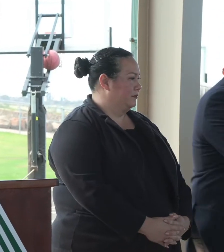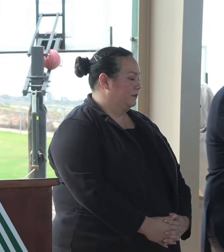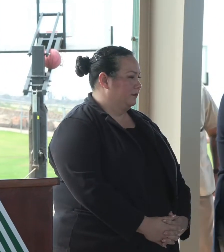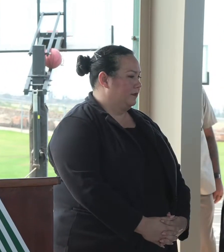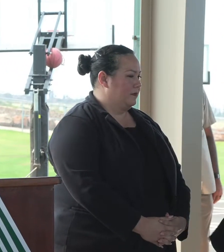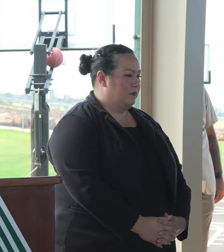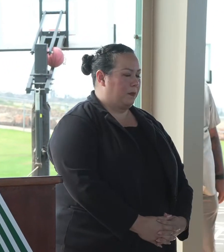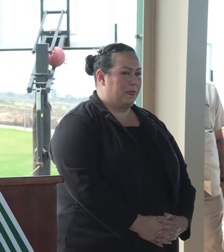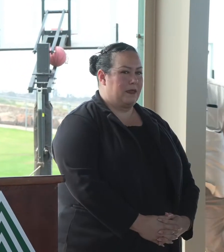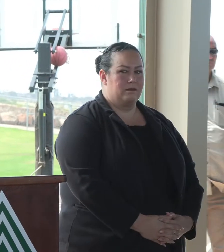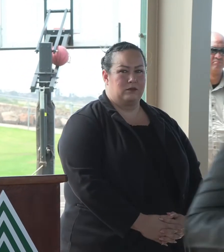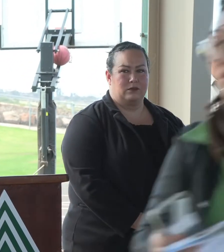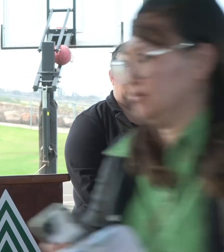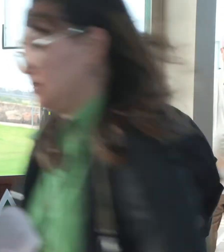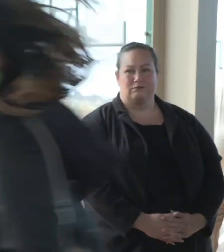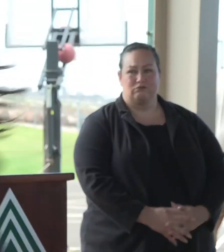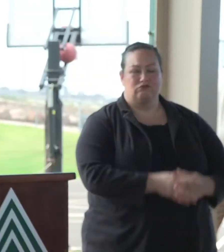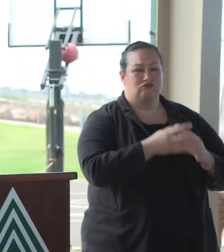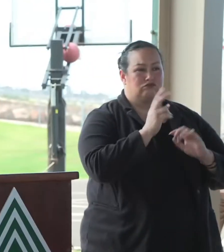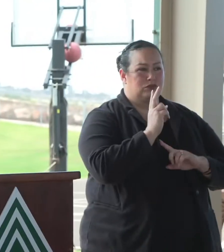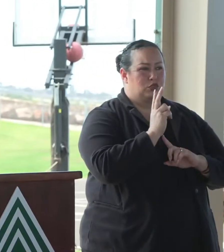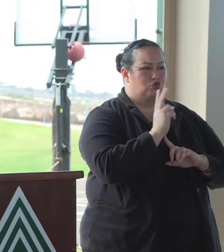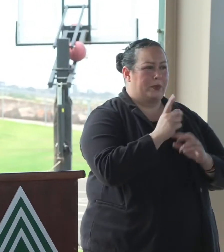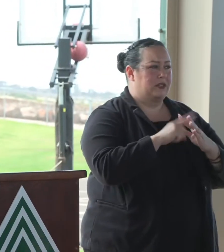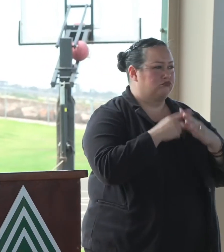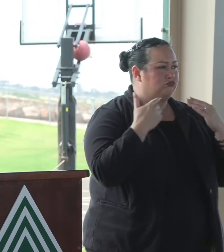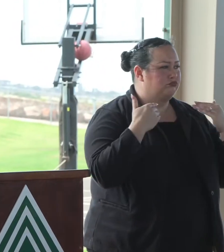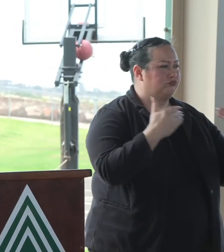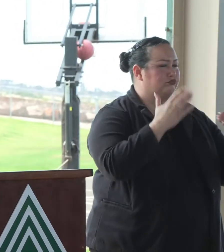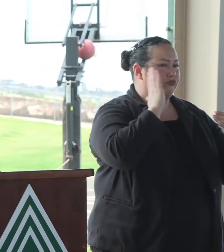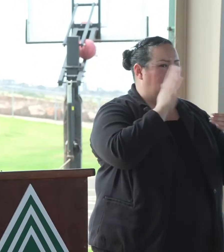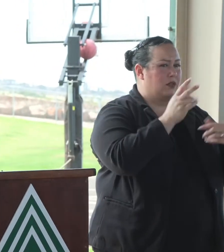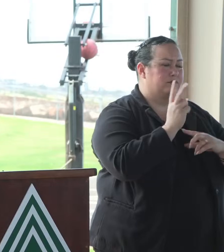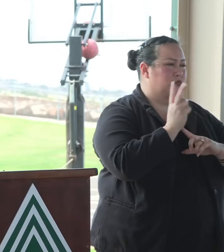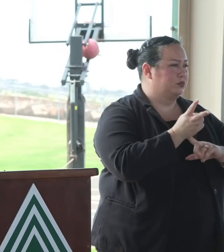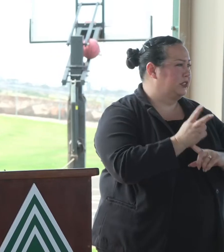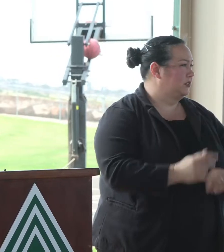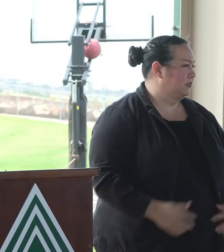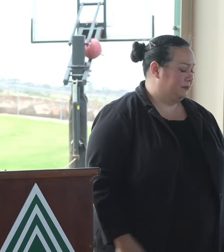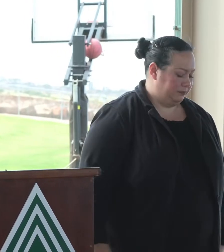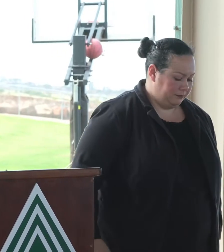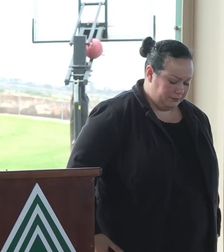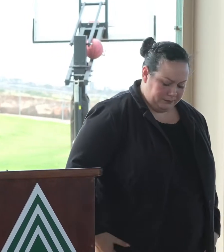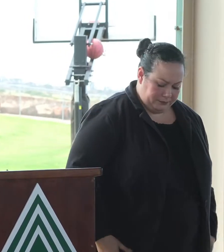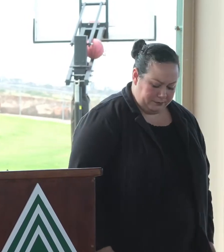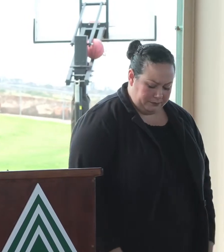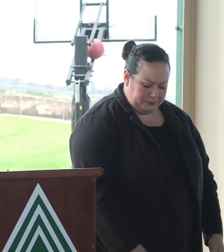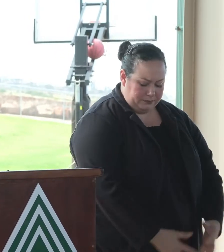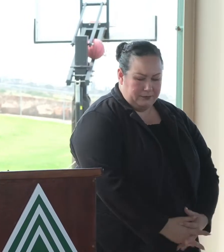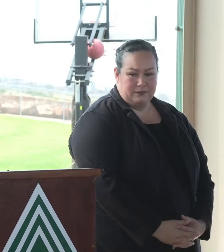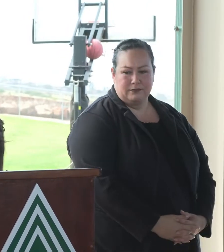We'll get started in 2 minutes. 2 minutes.